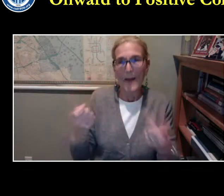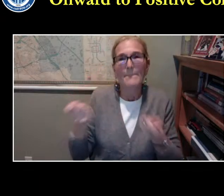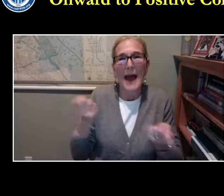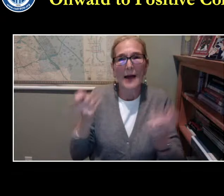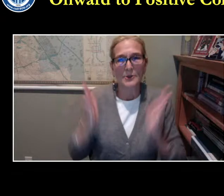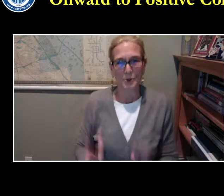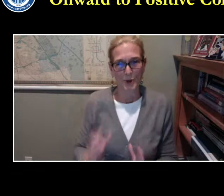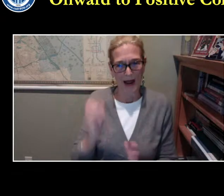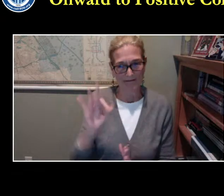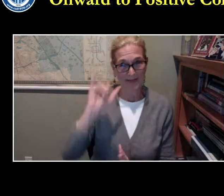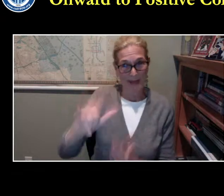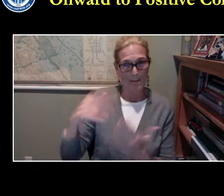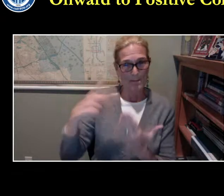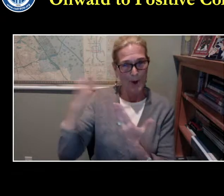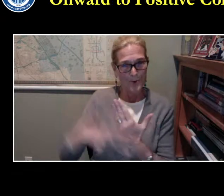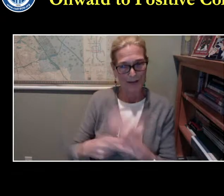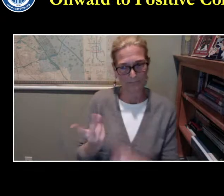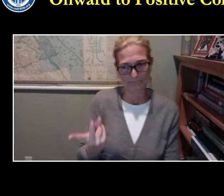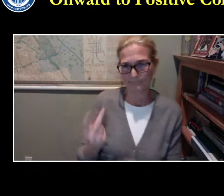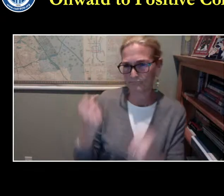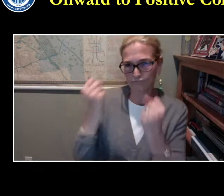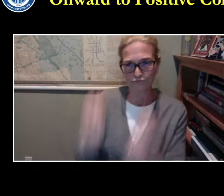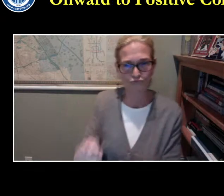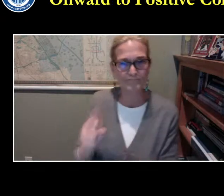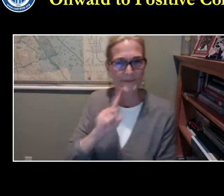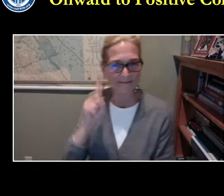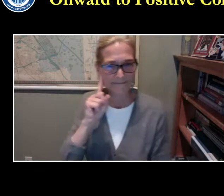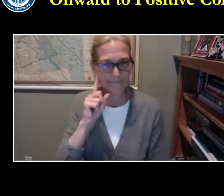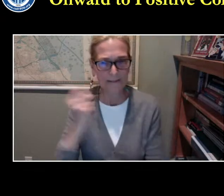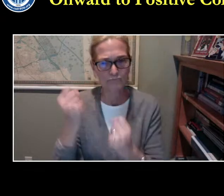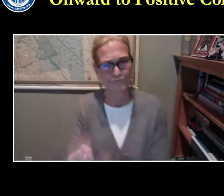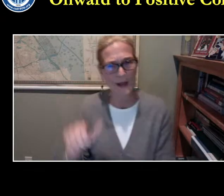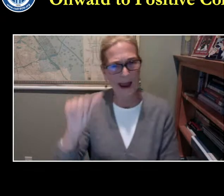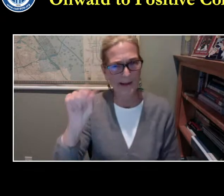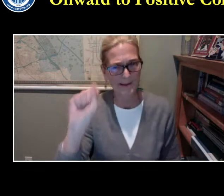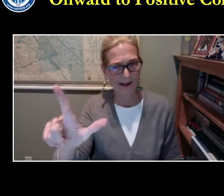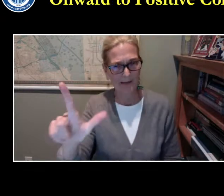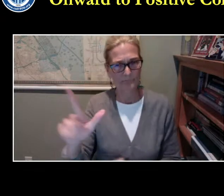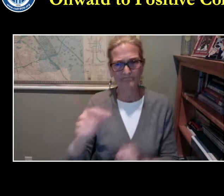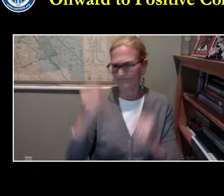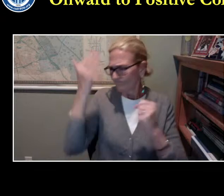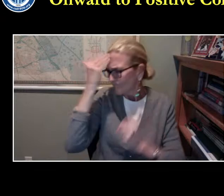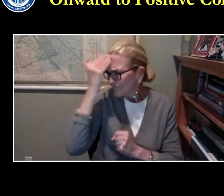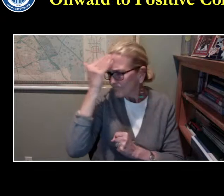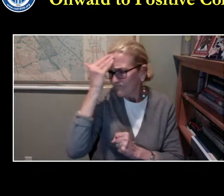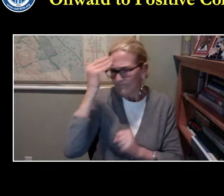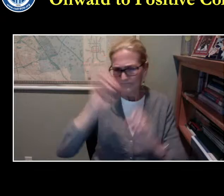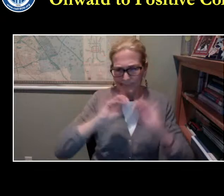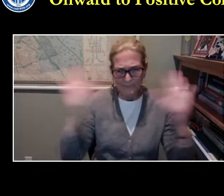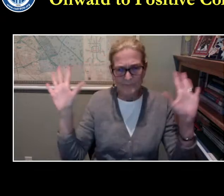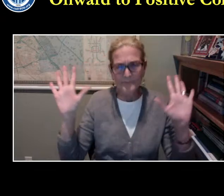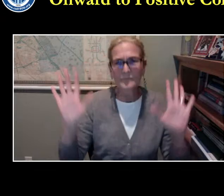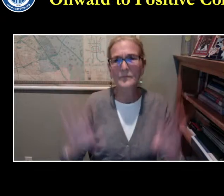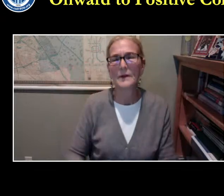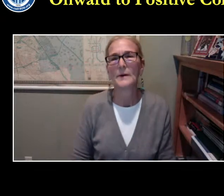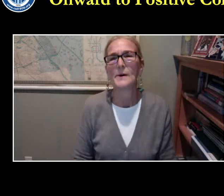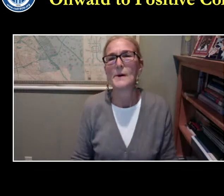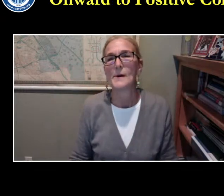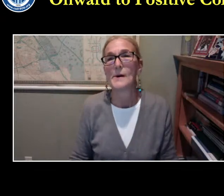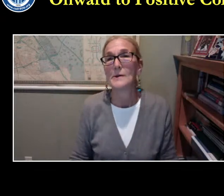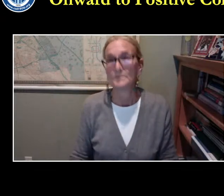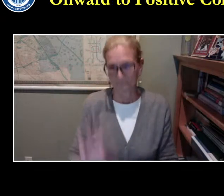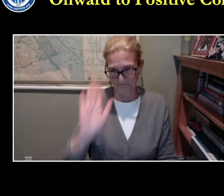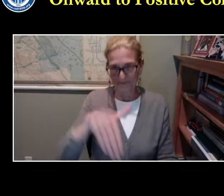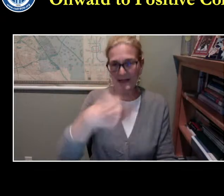And then also you have Teresa Arnold, who is the manager of the program Lead K, who is also deaf. So it is